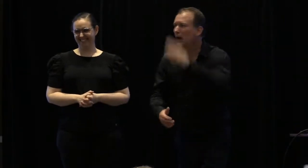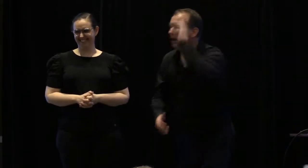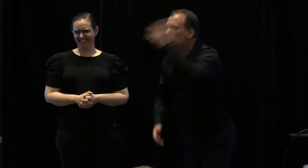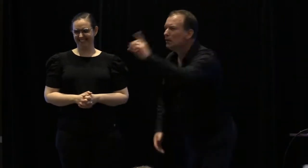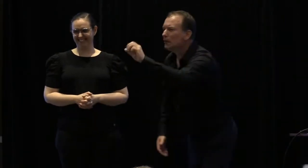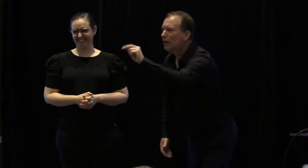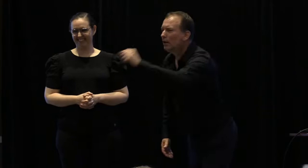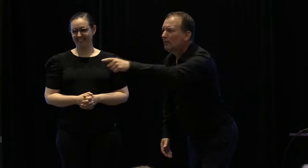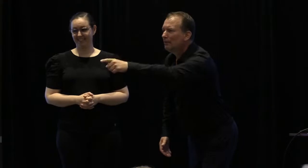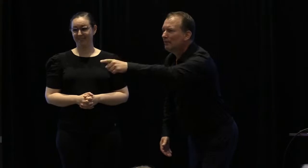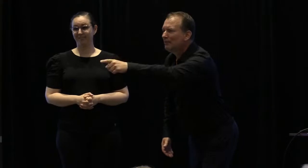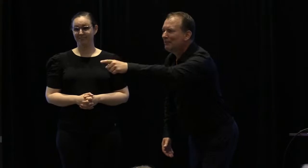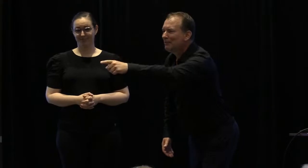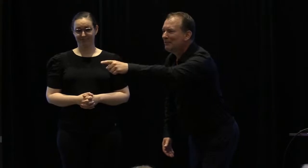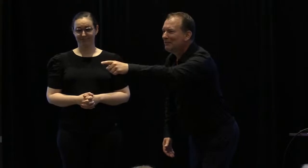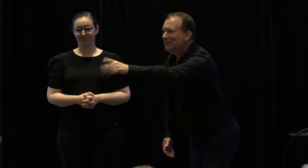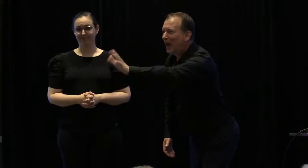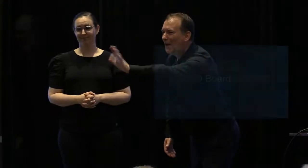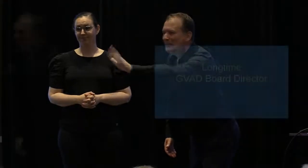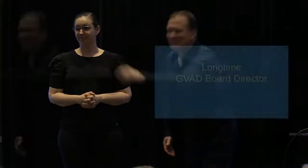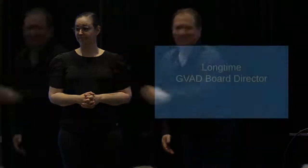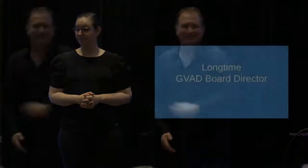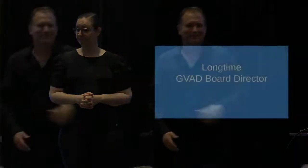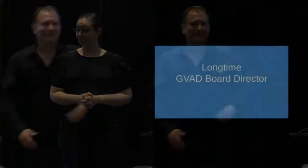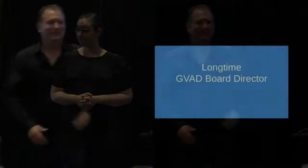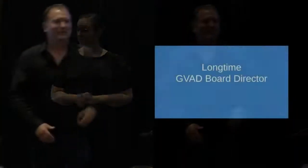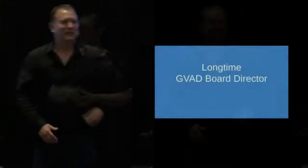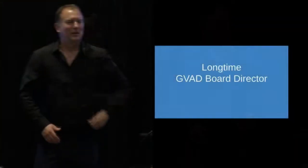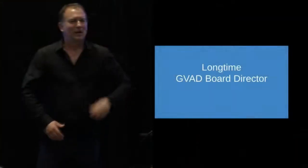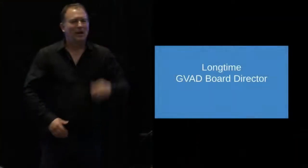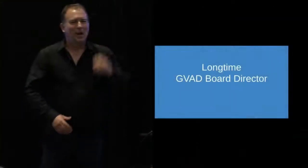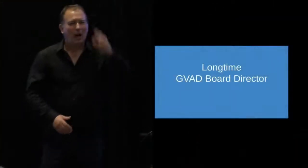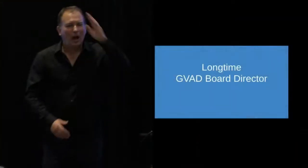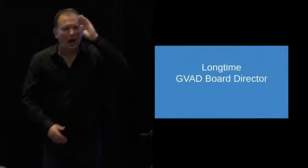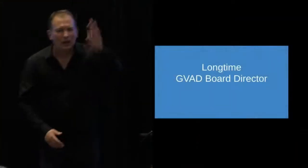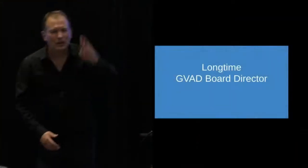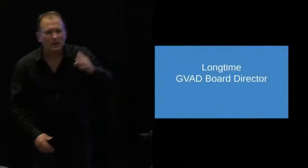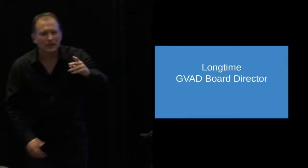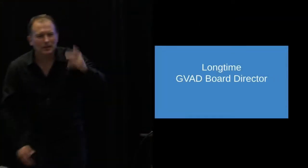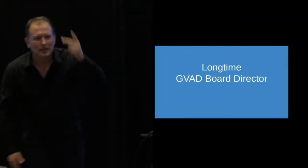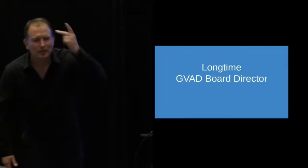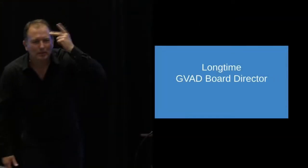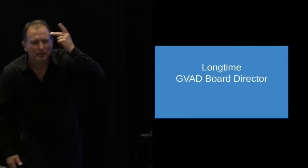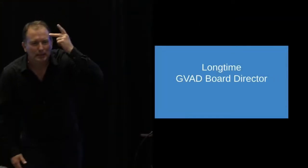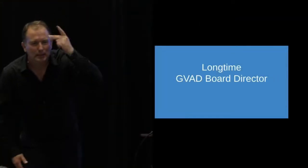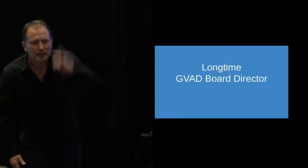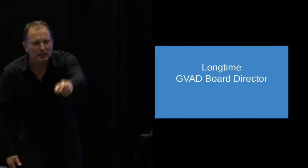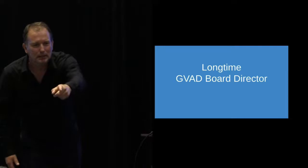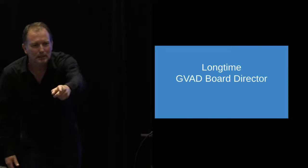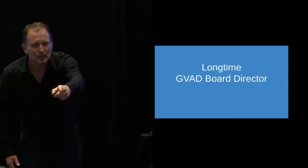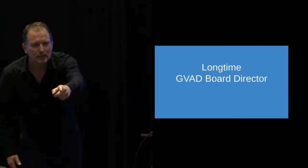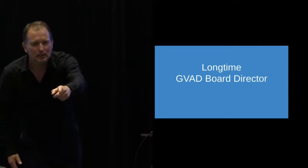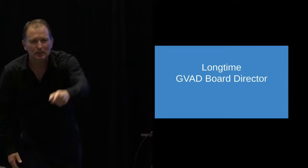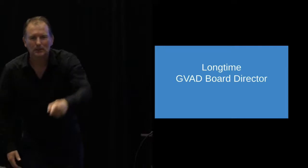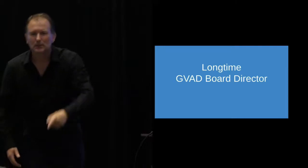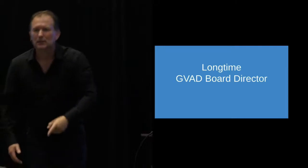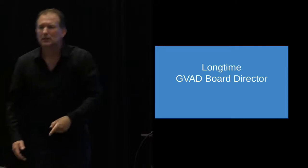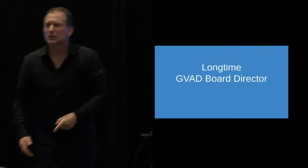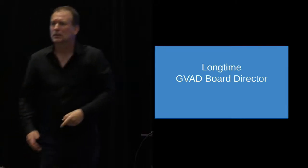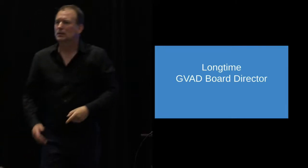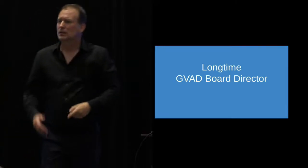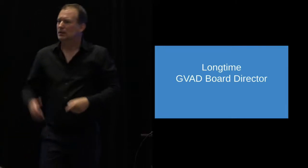Another note of thanks is to Donna. Hi, Donna. No. And hello to Peggy.